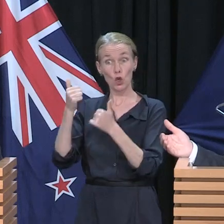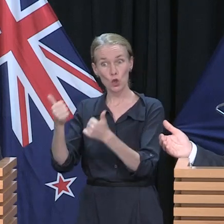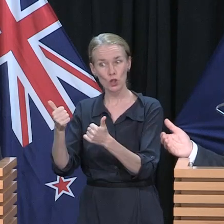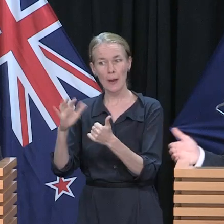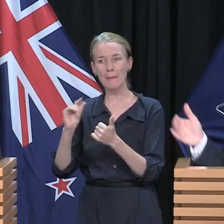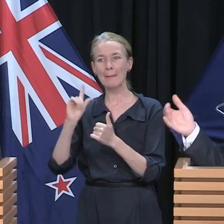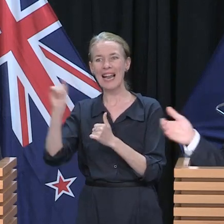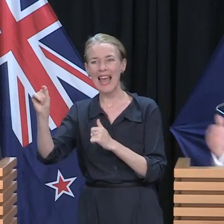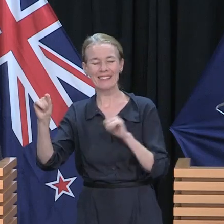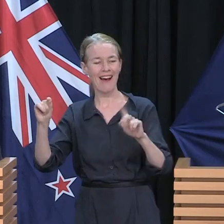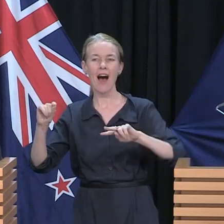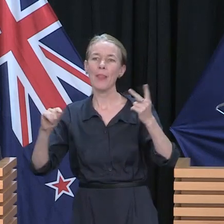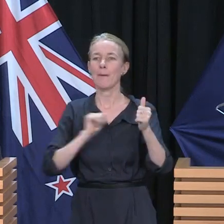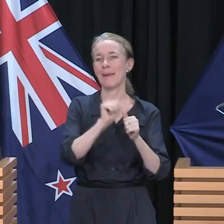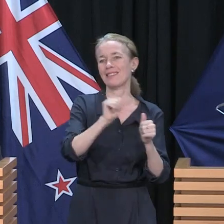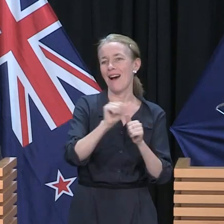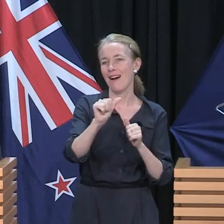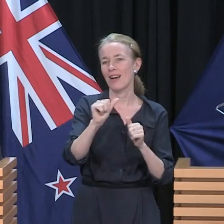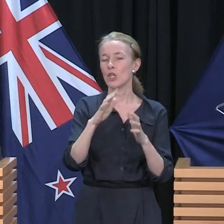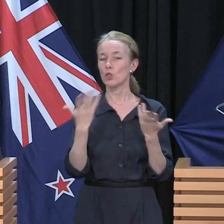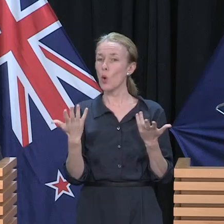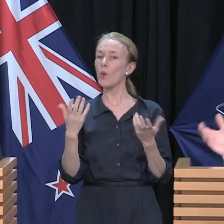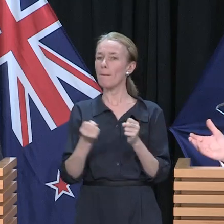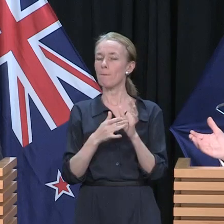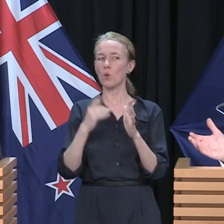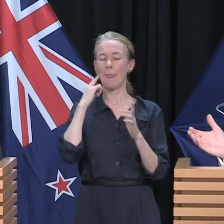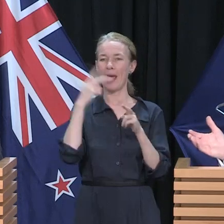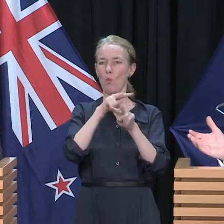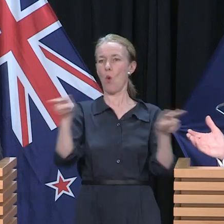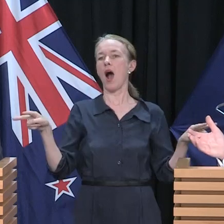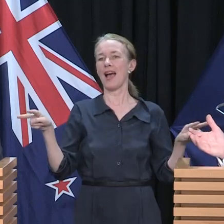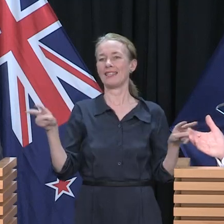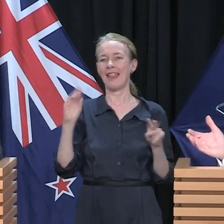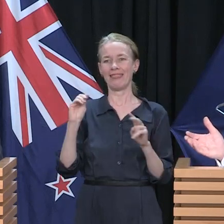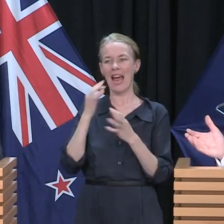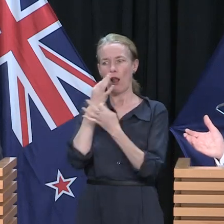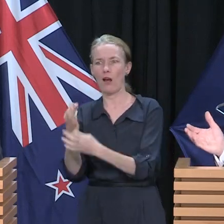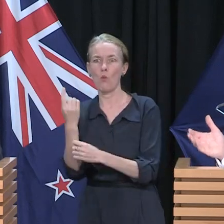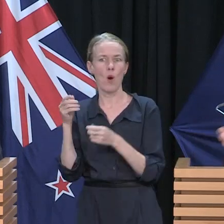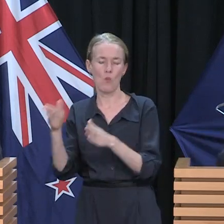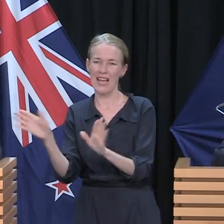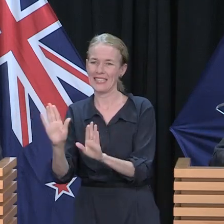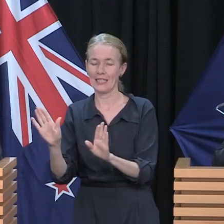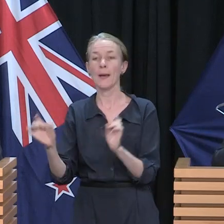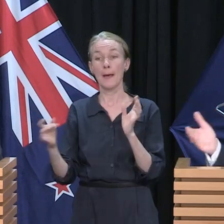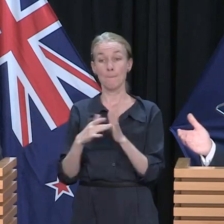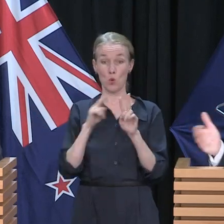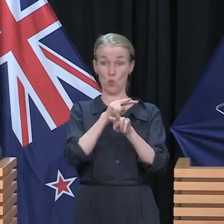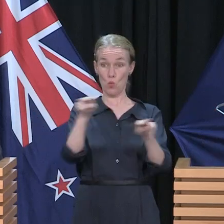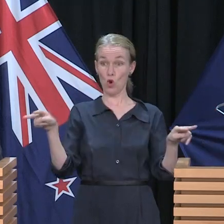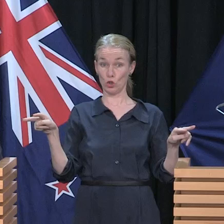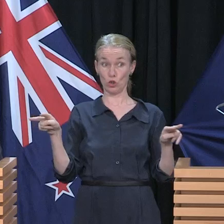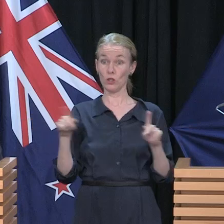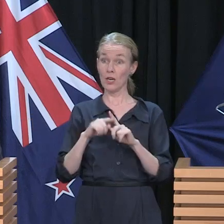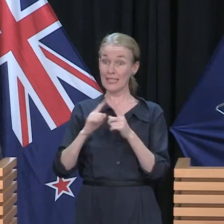best candidate vaccine right at the end of the process. So I think having our efforts spread across both a range of